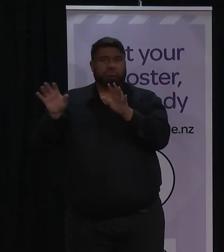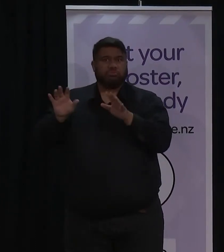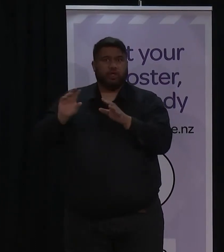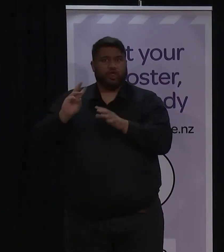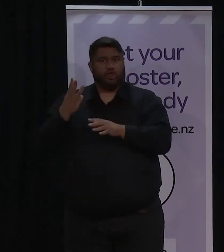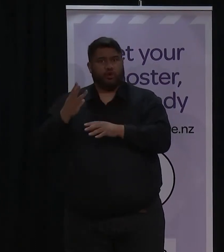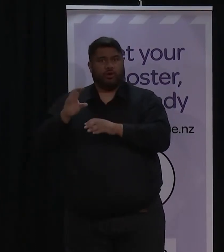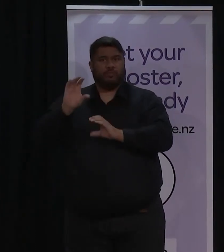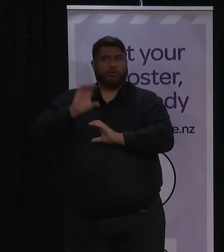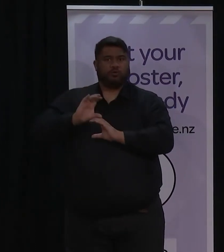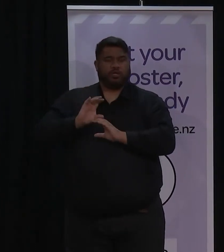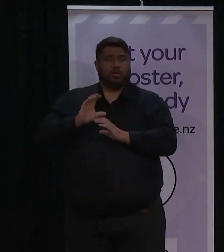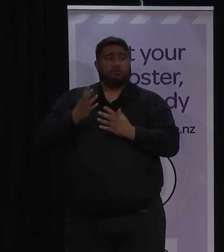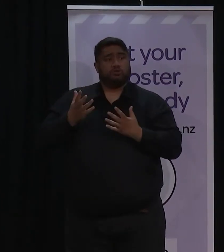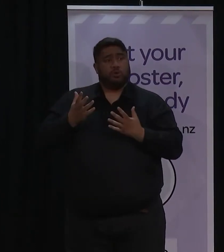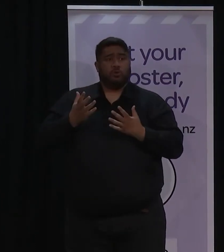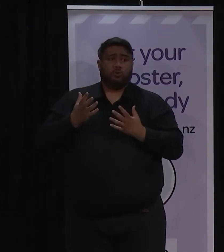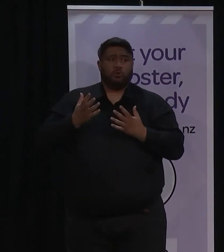I wouldn't want to be too